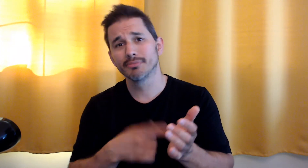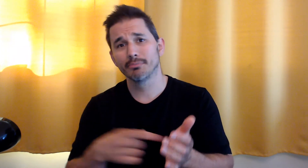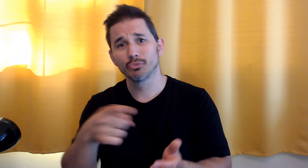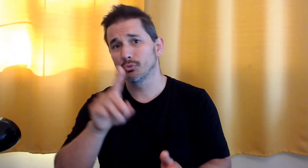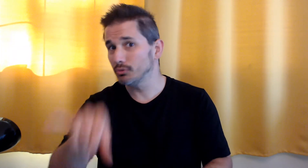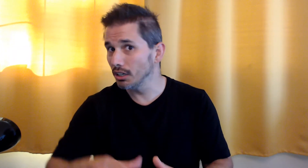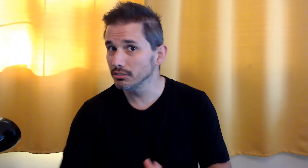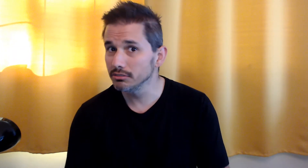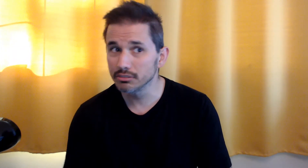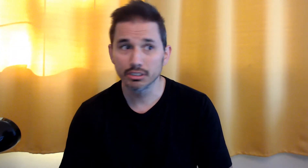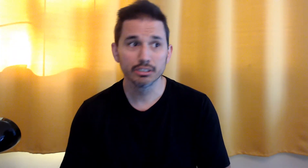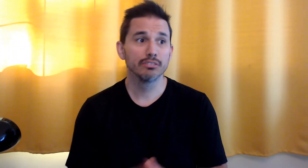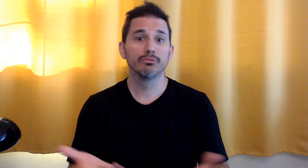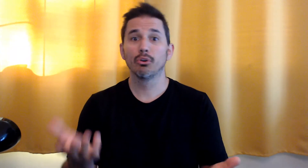that song.